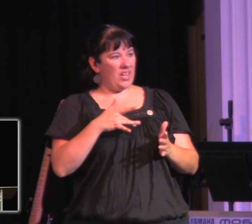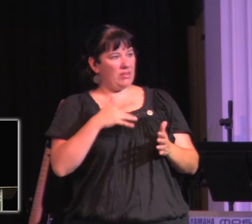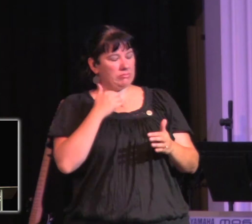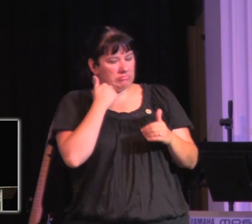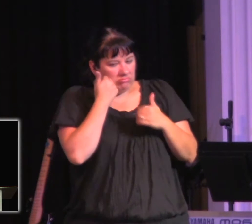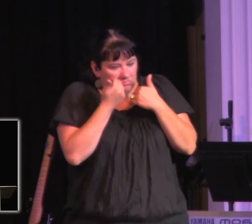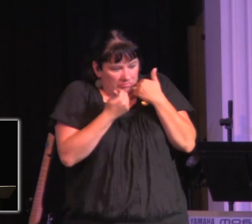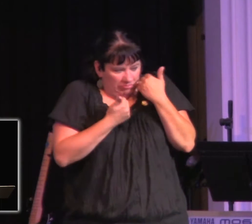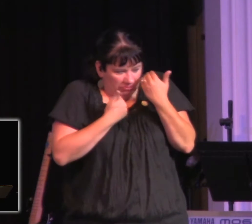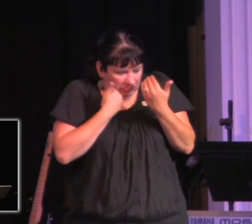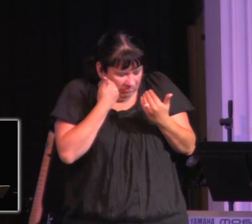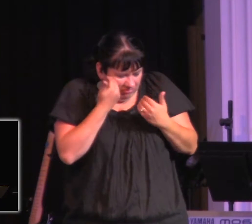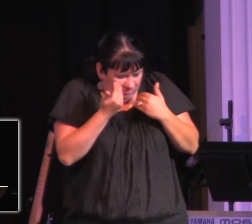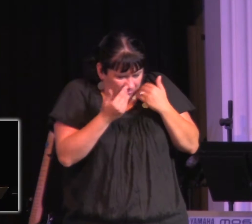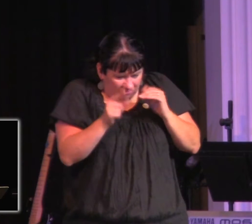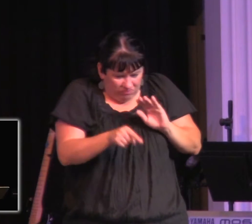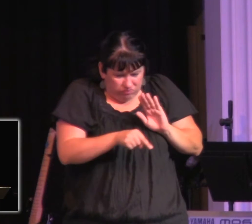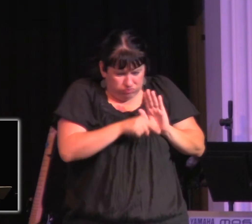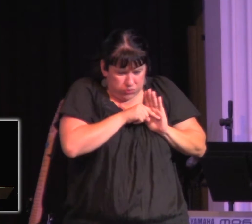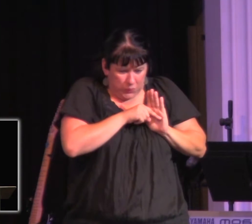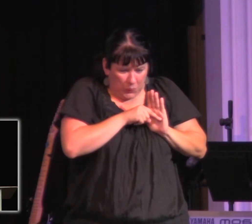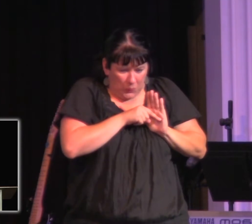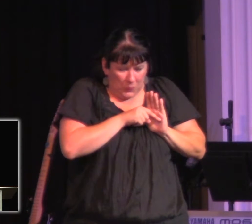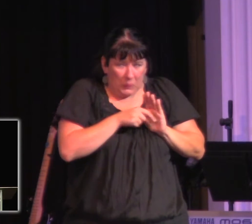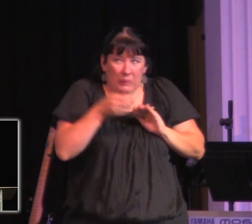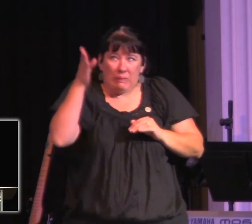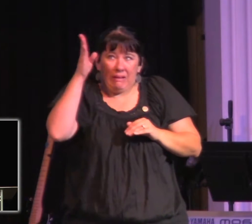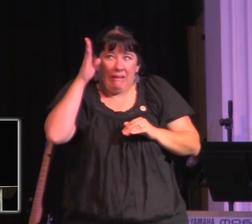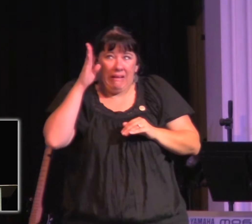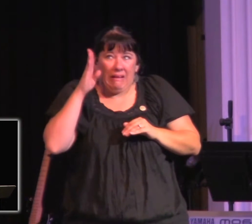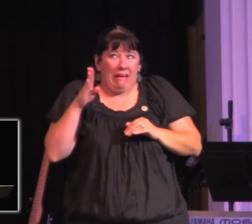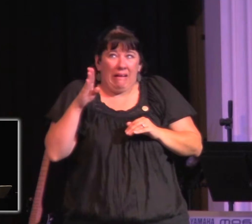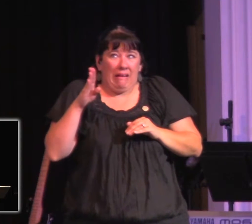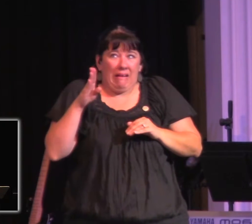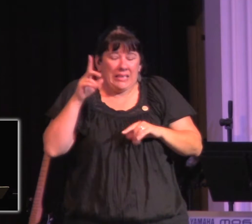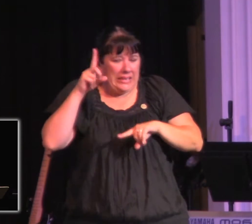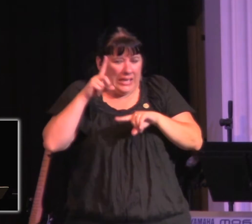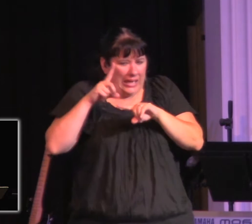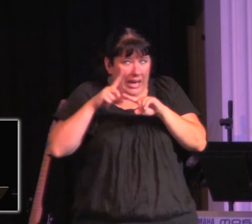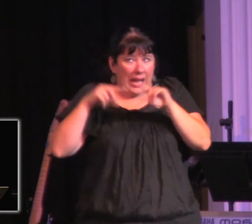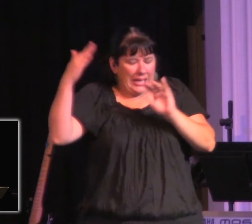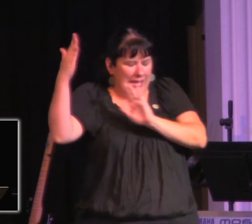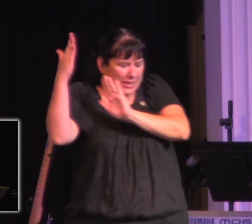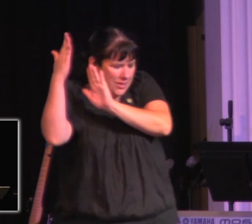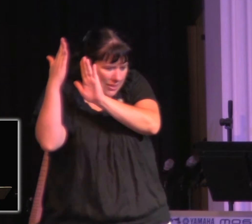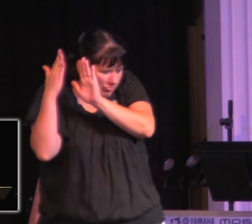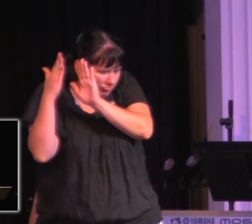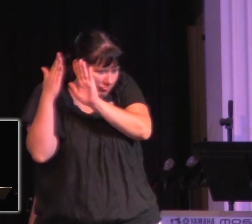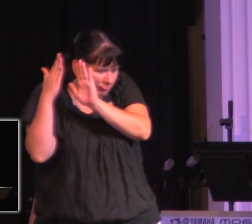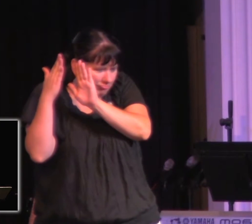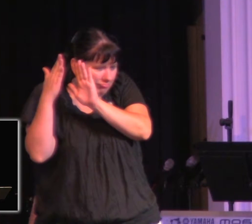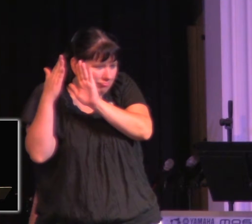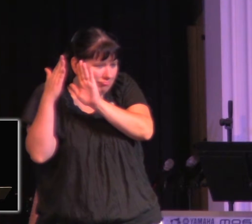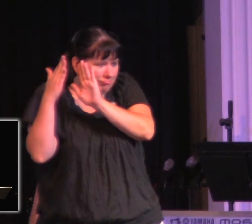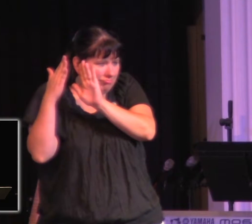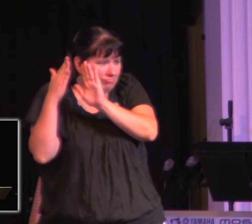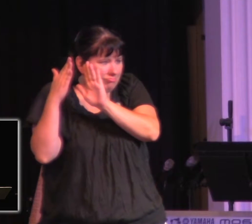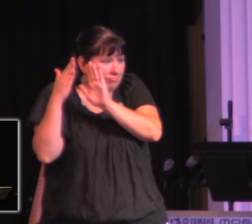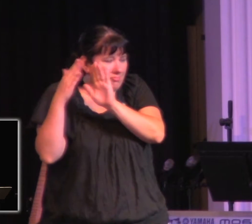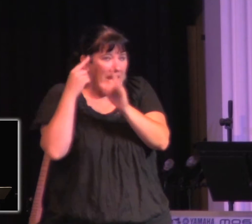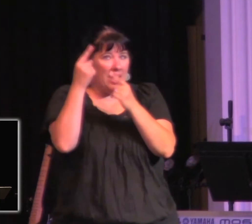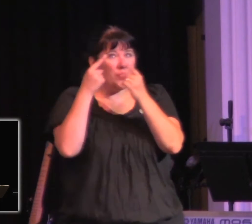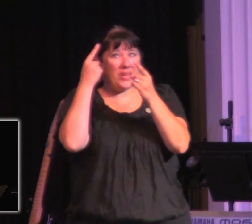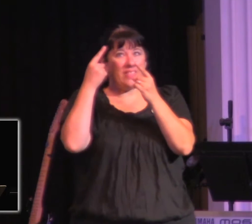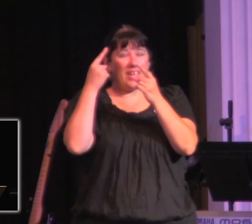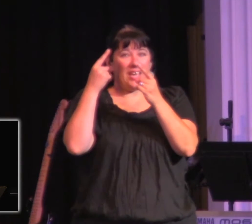whenever we're broken, instead of running to God, that's the last thing we feel like doing. We want to run from God. And we don't